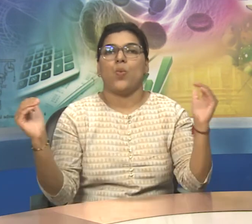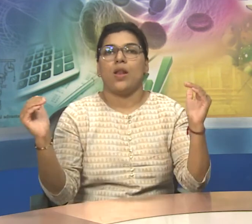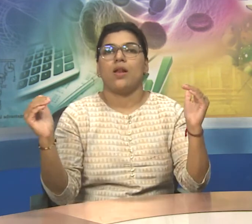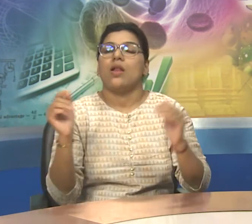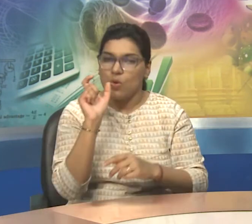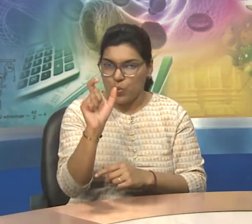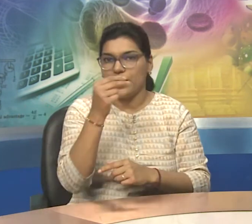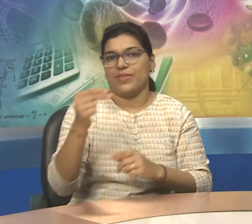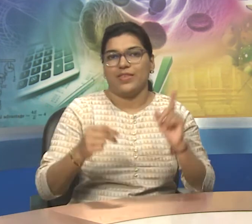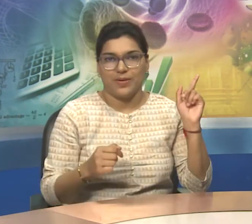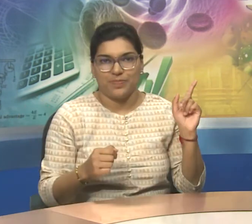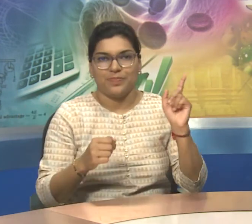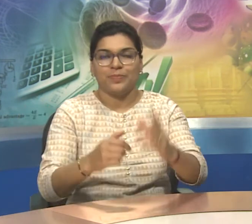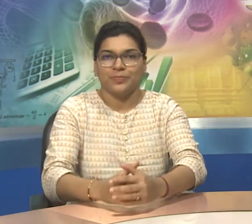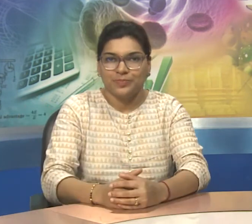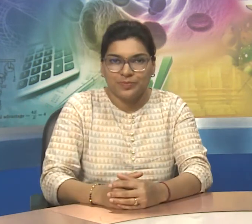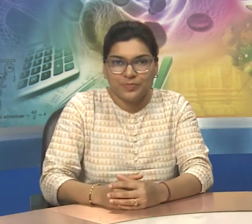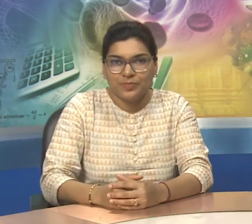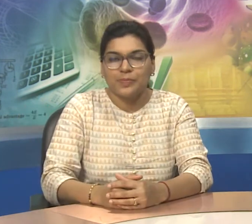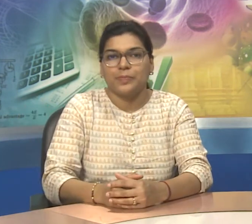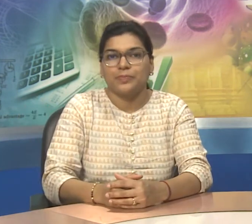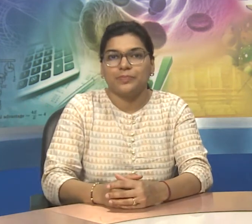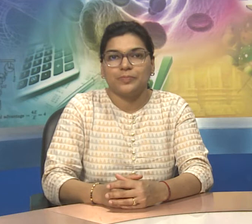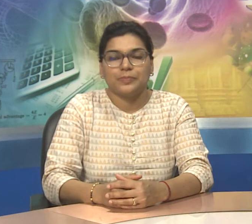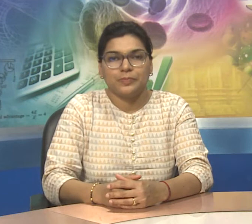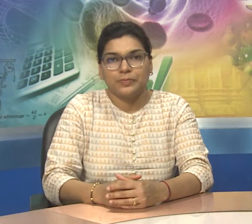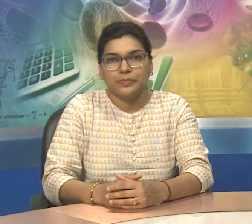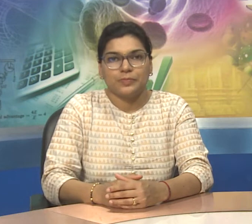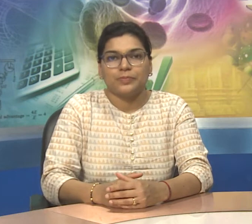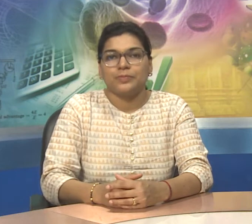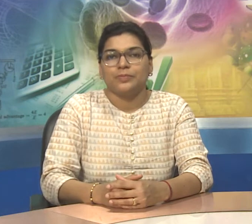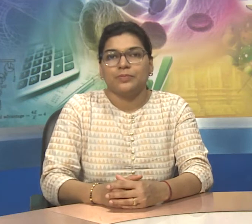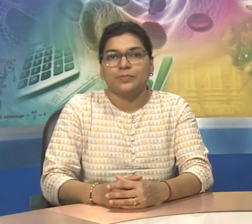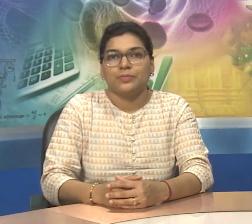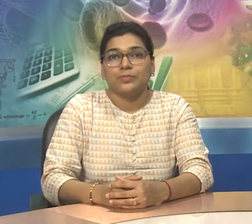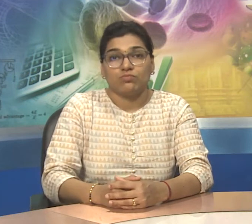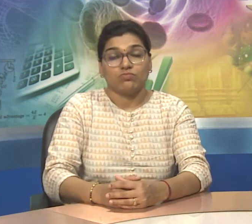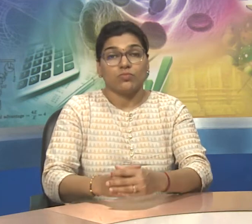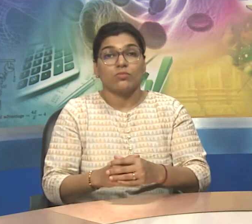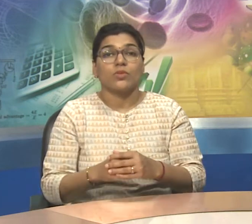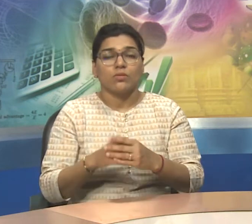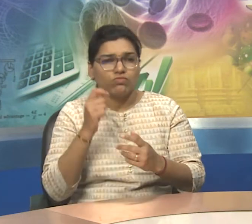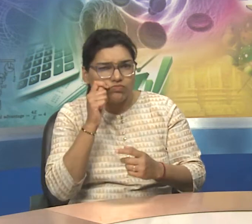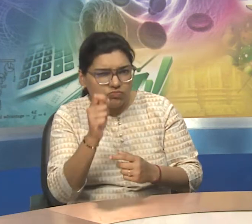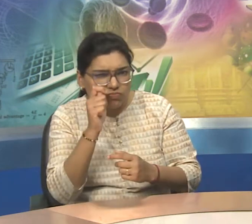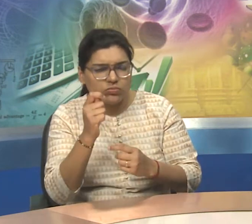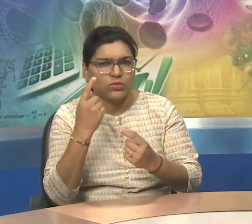Secular is the one who do not discriminate between the persons on the basis of their